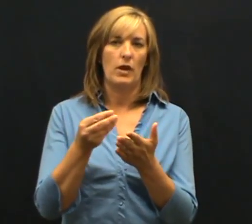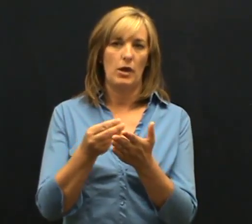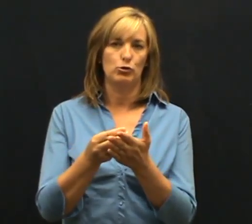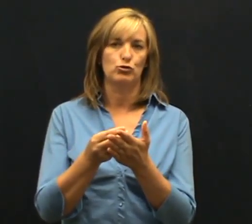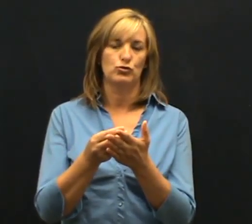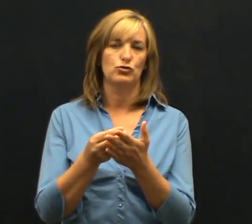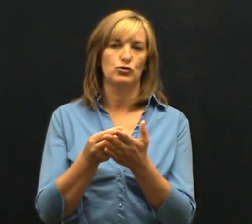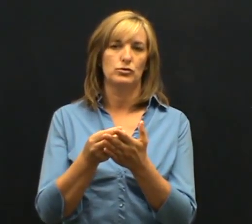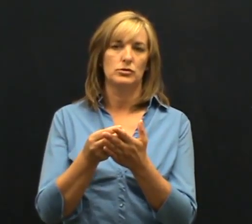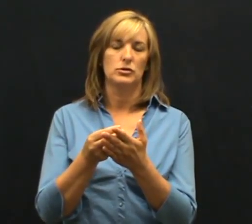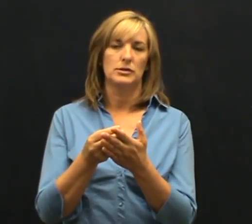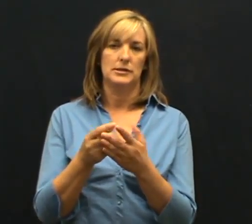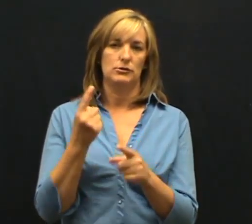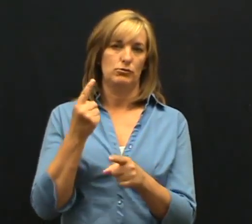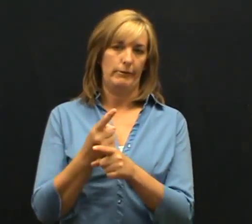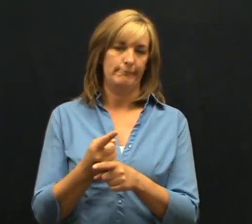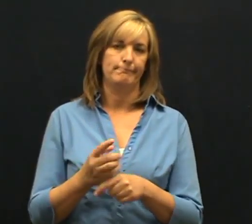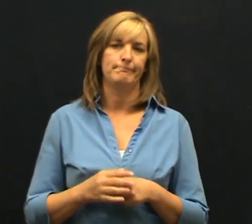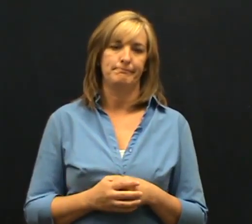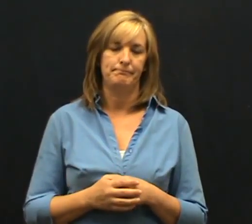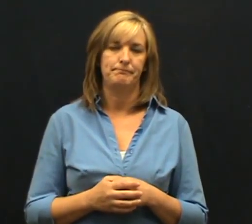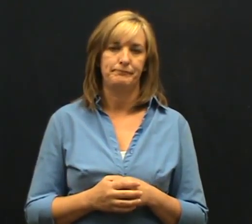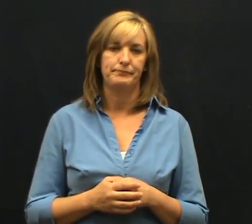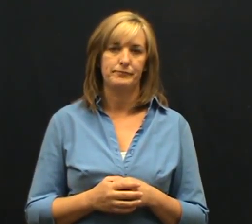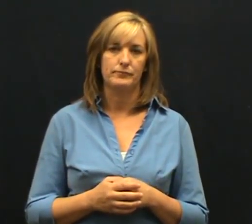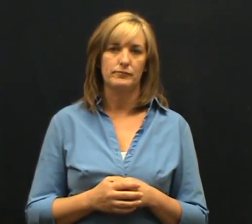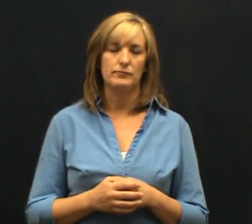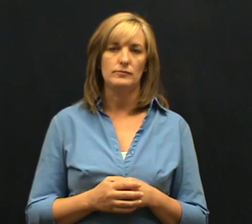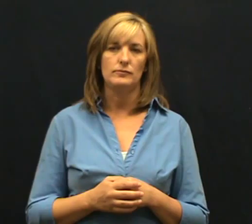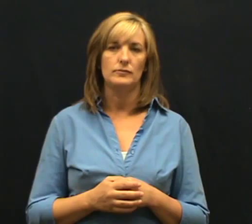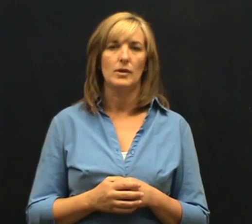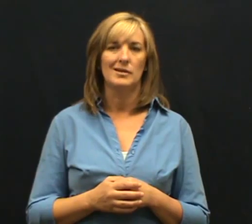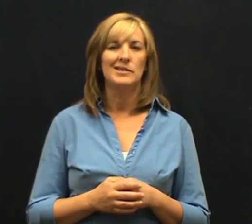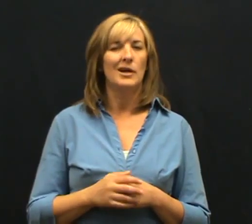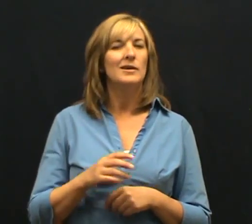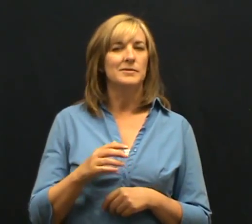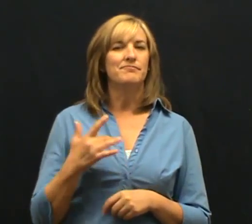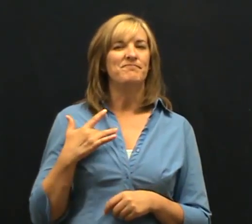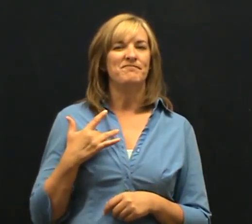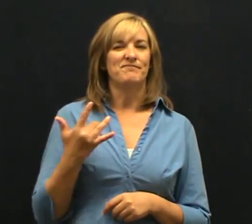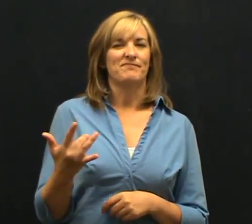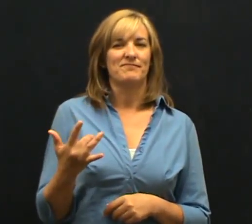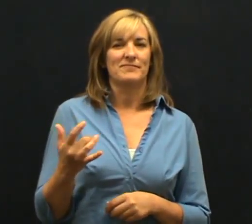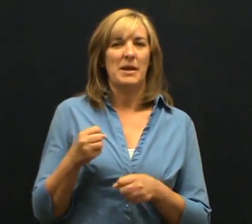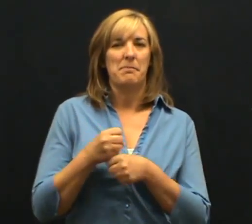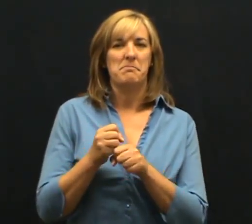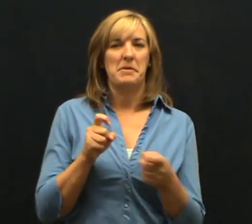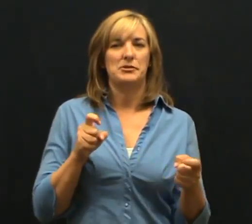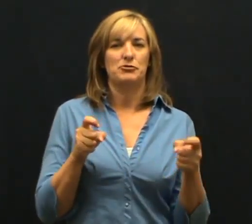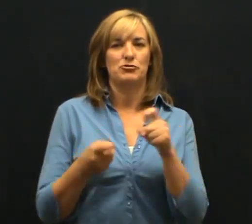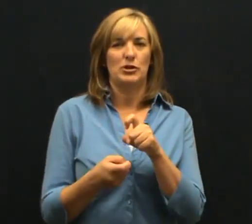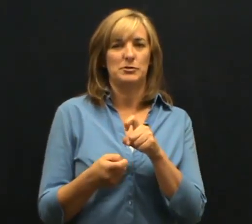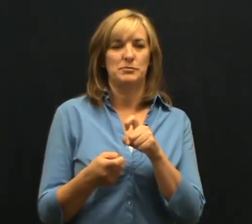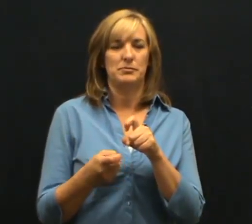is correct. We will generally end up making some adjustments to that cash account as part of our